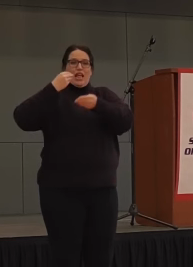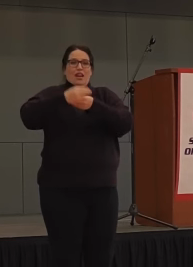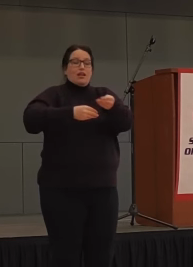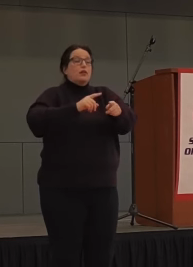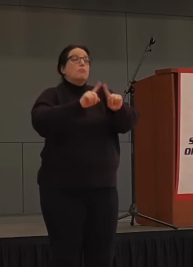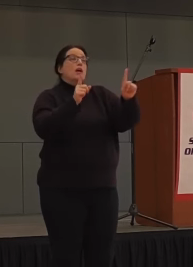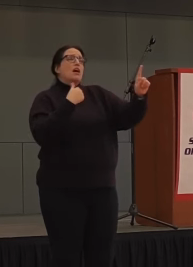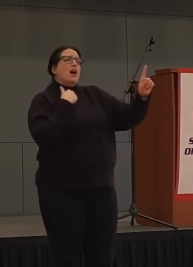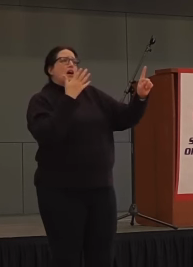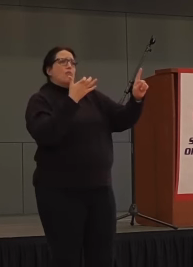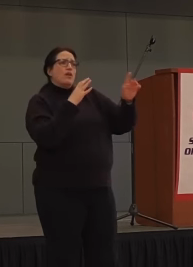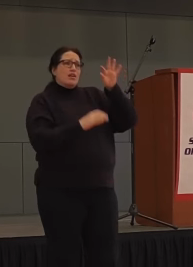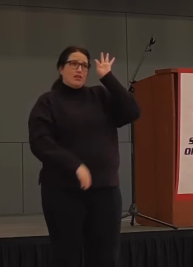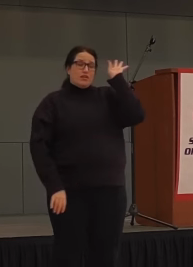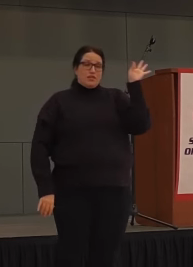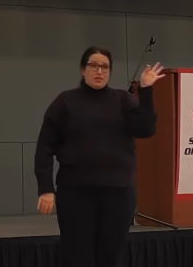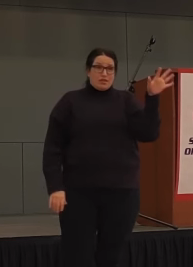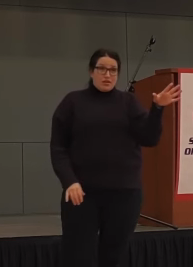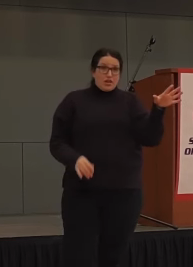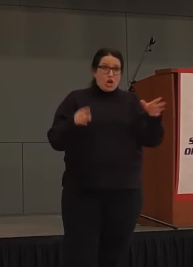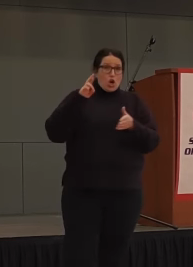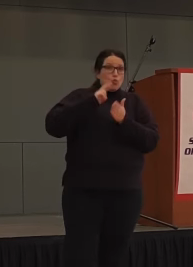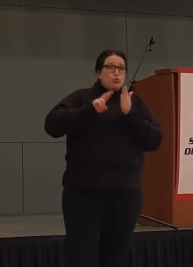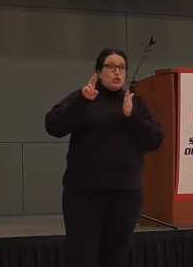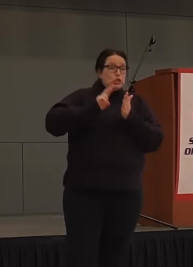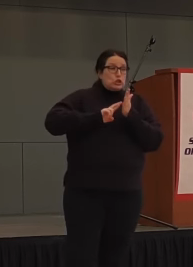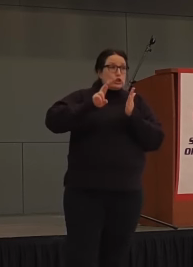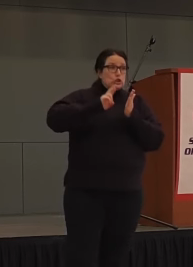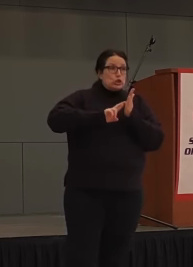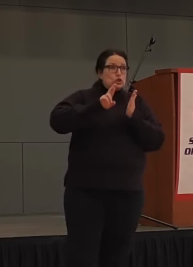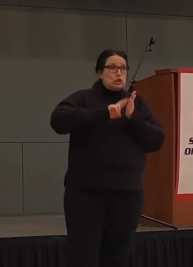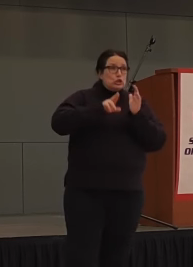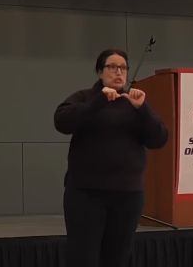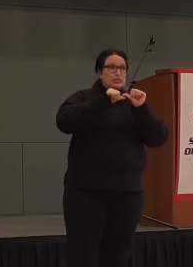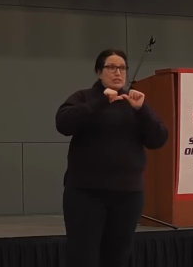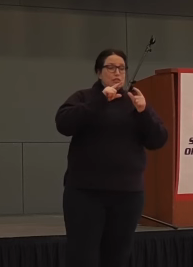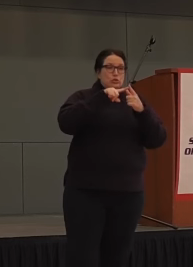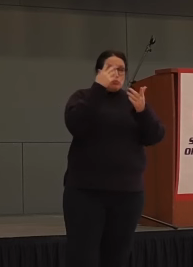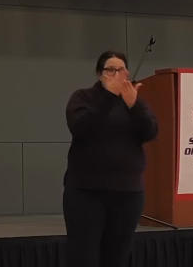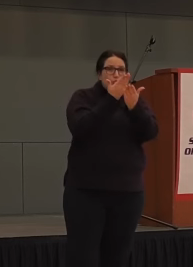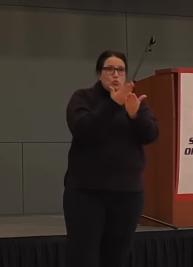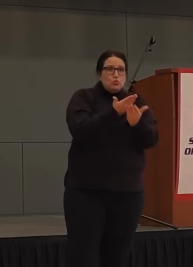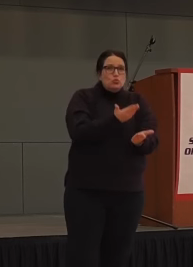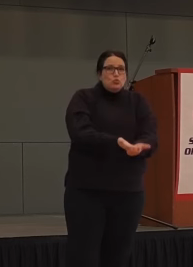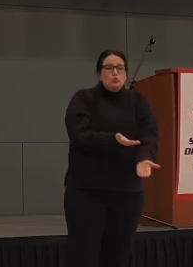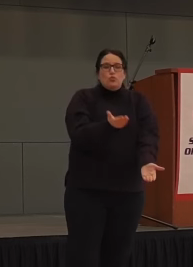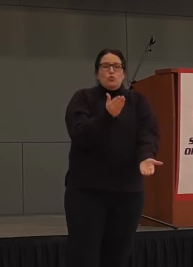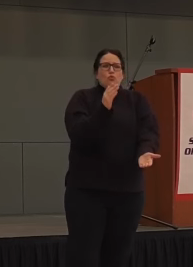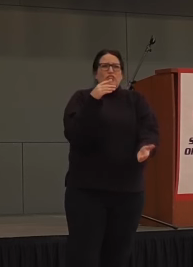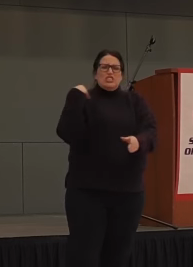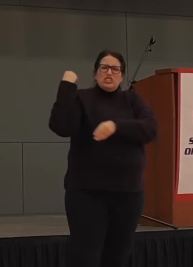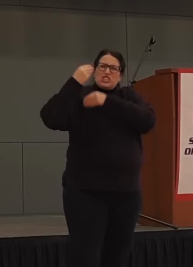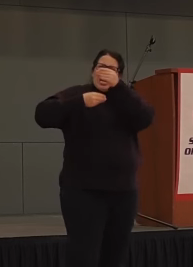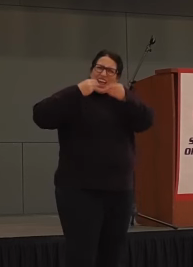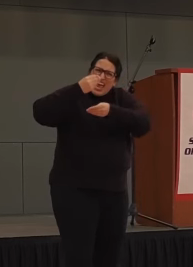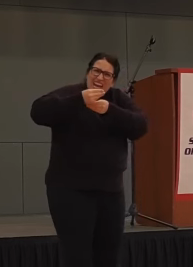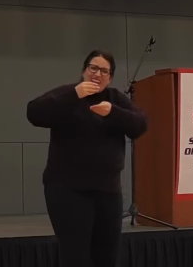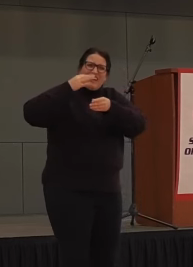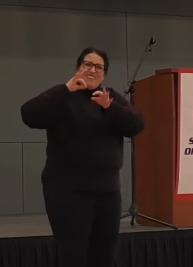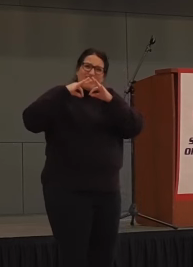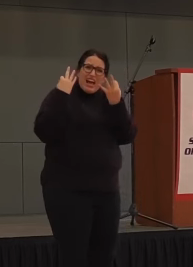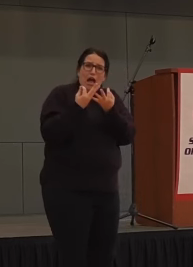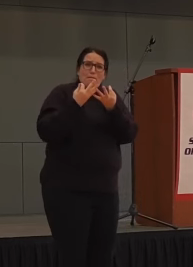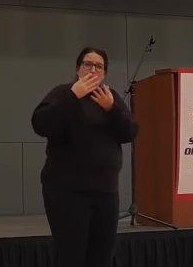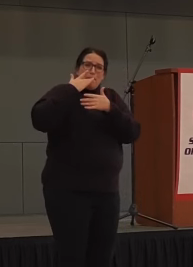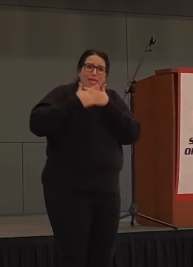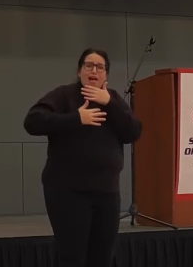component, research continues to prove is relatively low. Research suggests that only 5 to